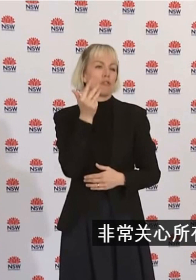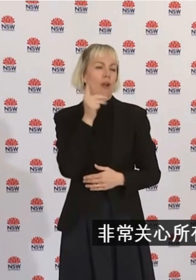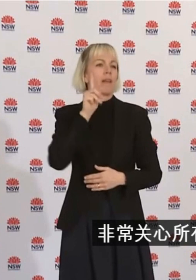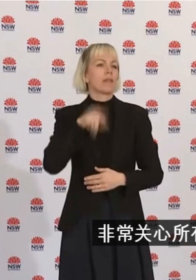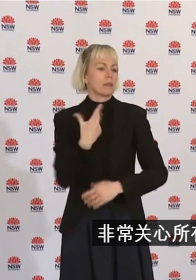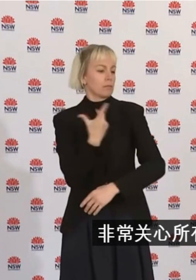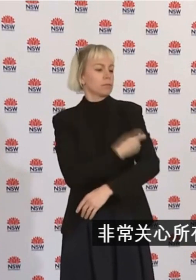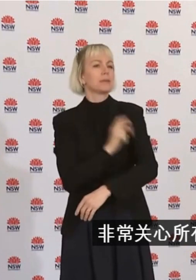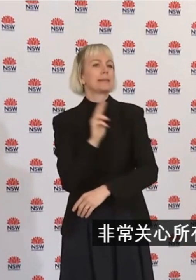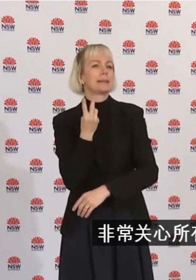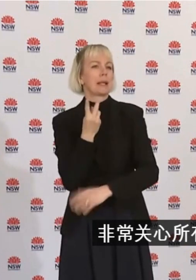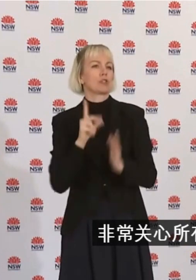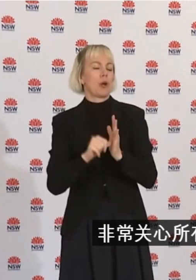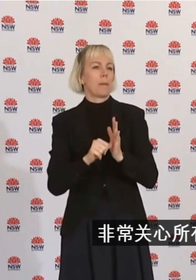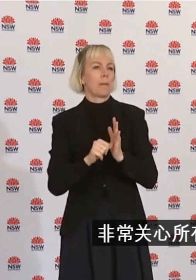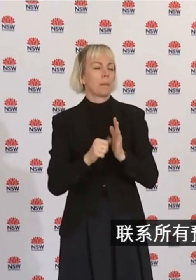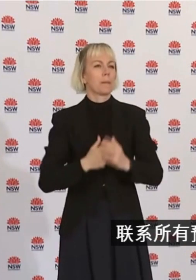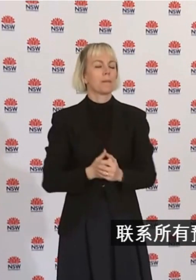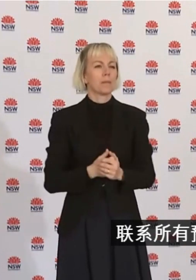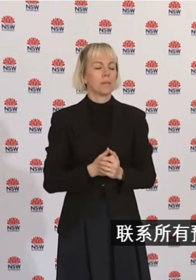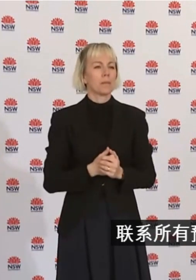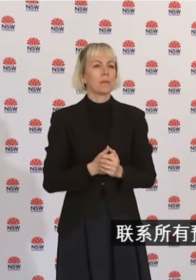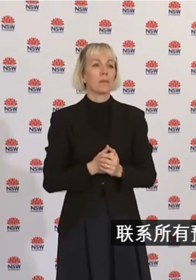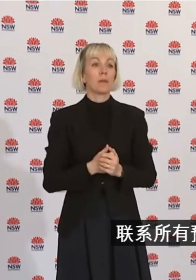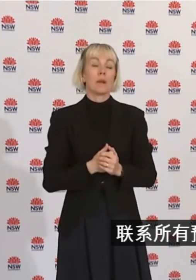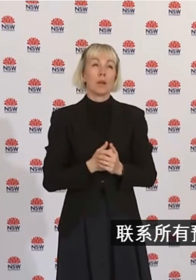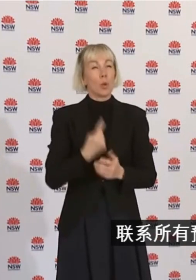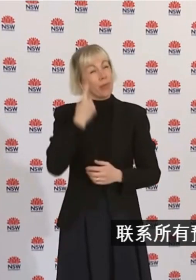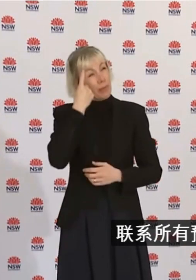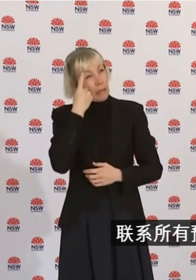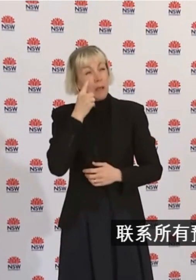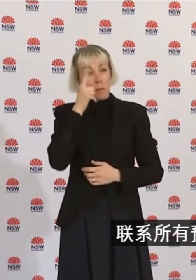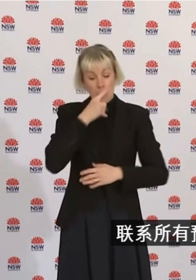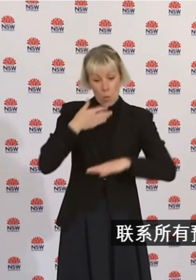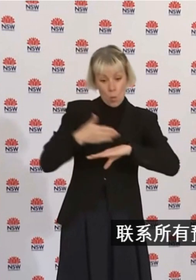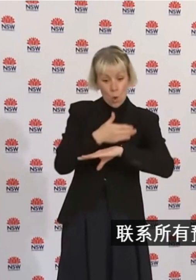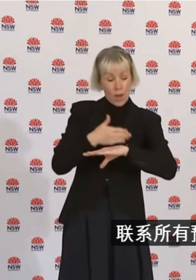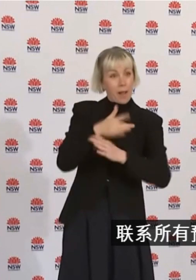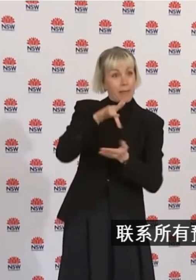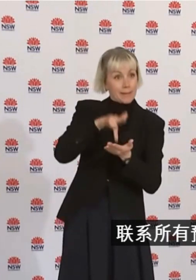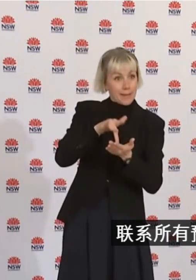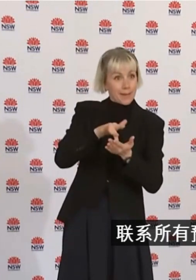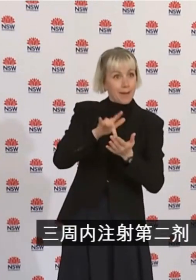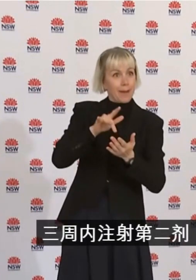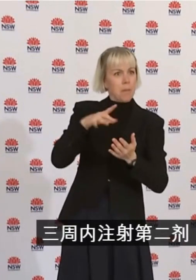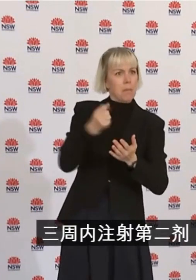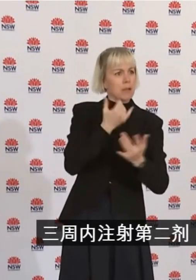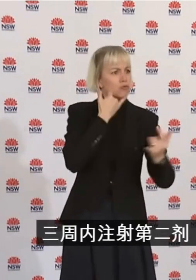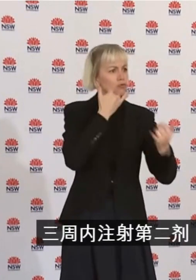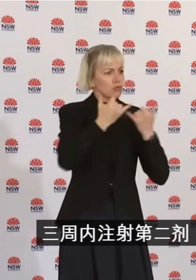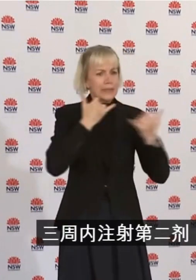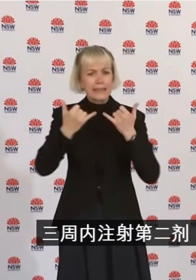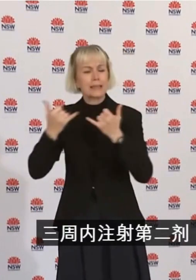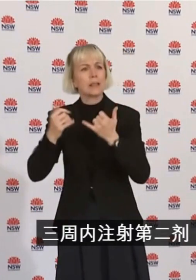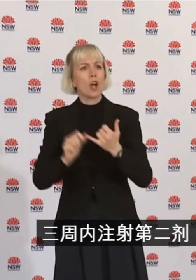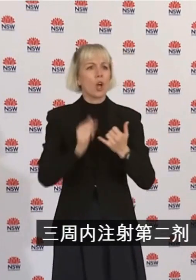at all of the work that would have to go on to try and contact all those individuals who are booked in and expecting their second dose